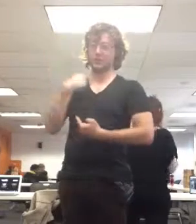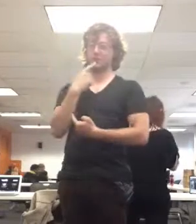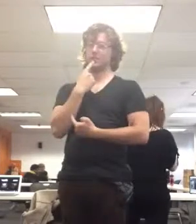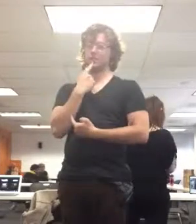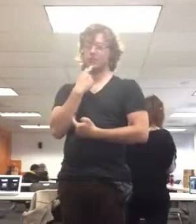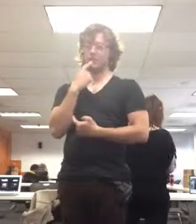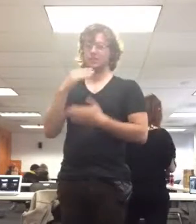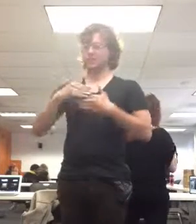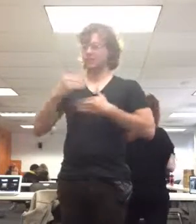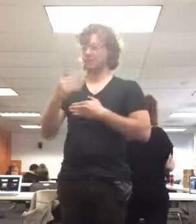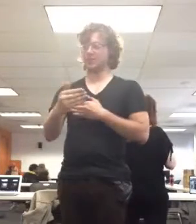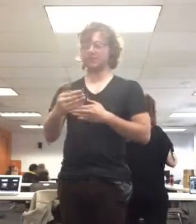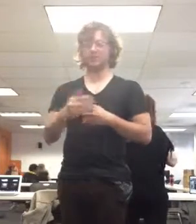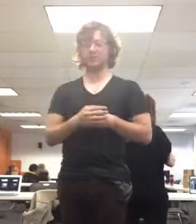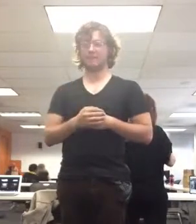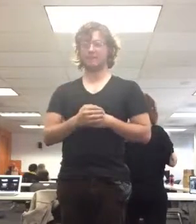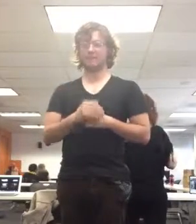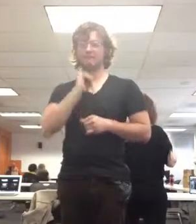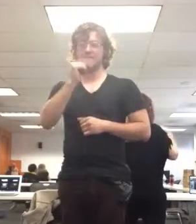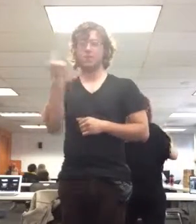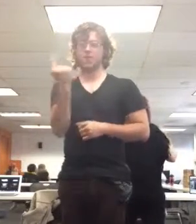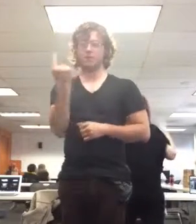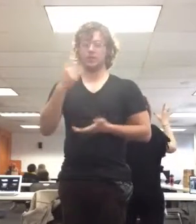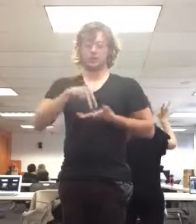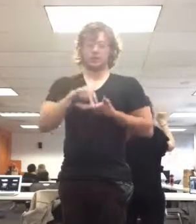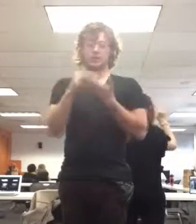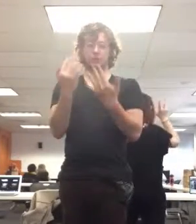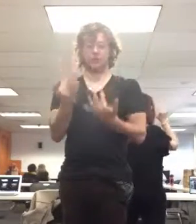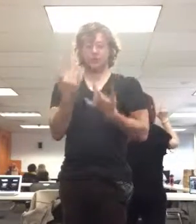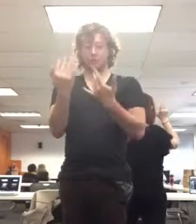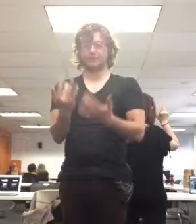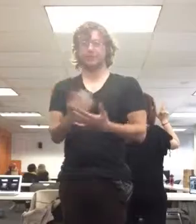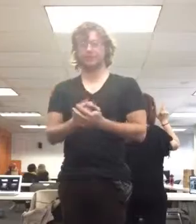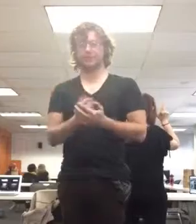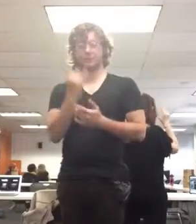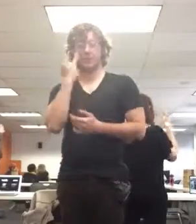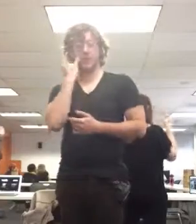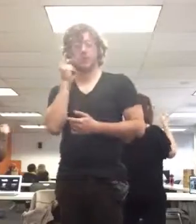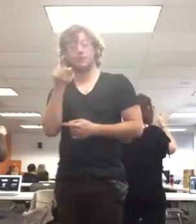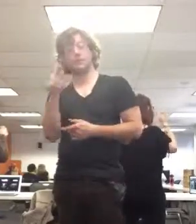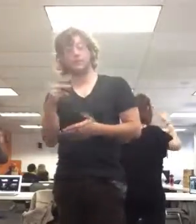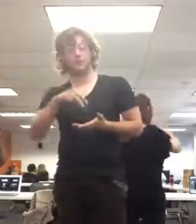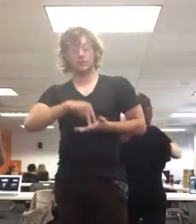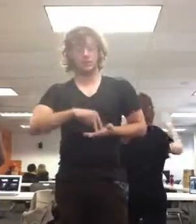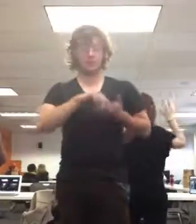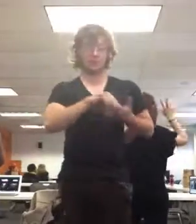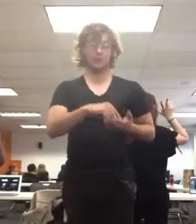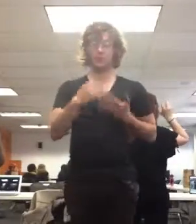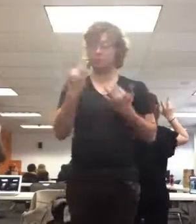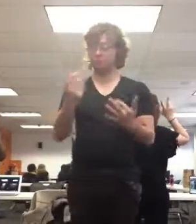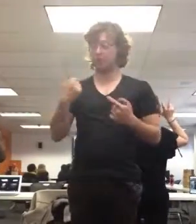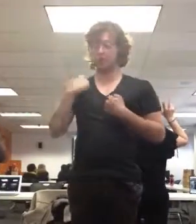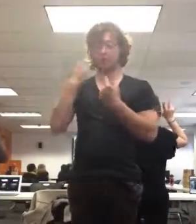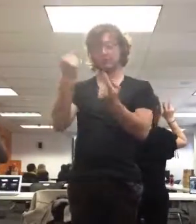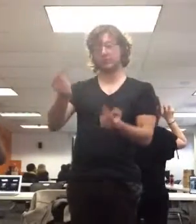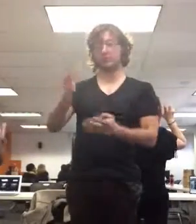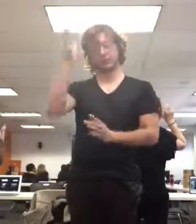okay, instead of just standing and waiting. If you just stand and wait and get a whole concept, then when you go to produce